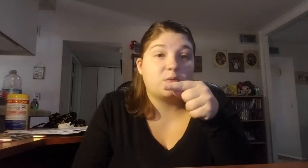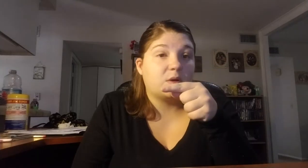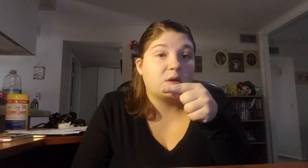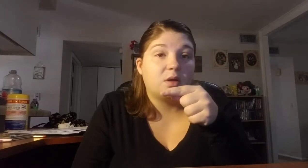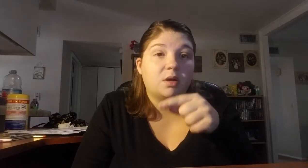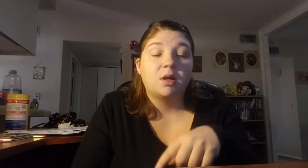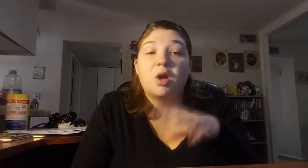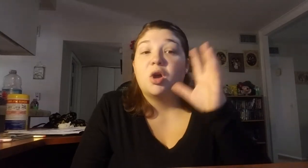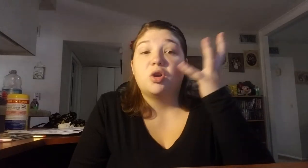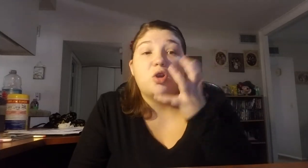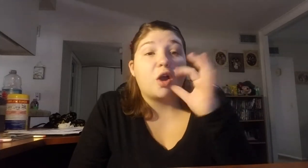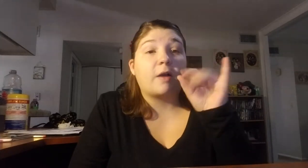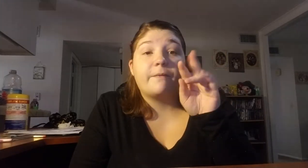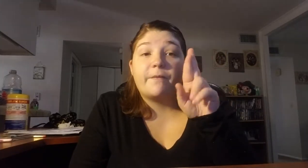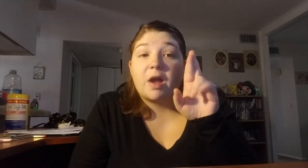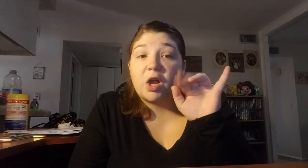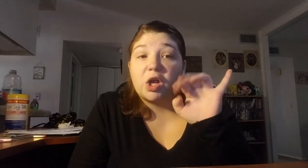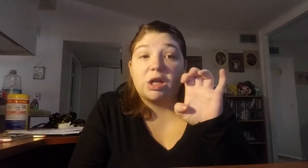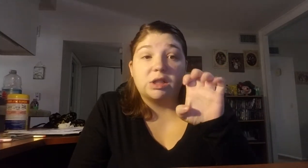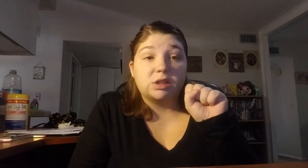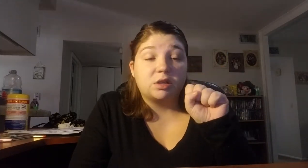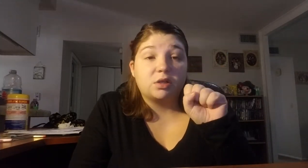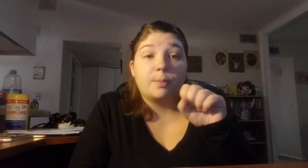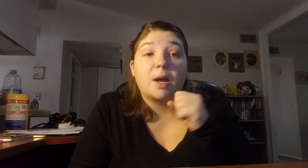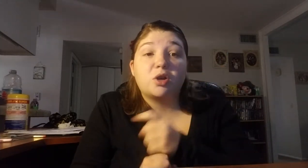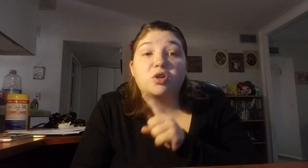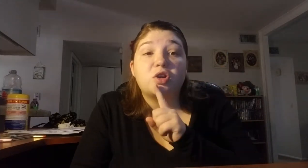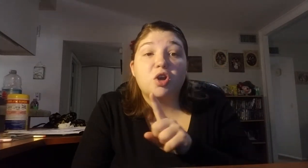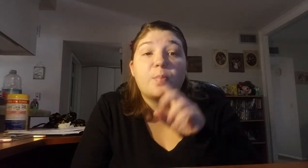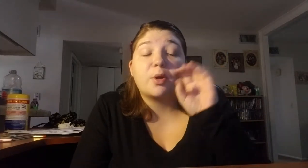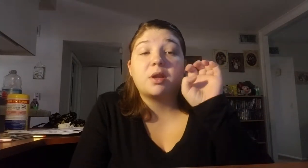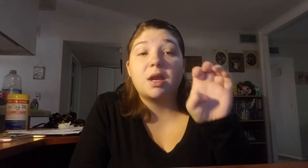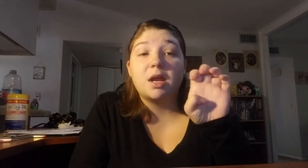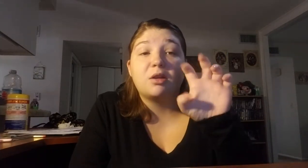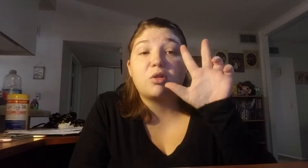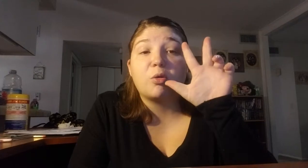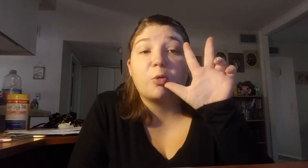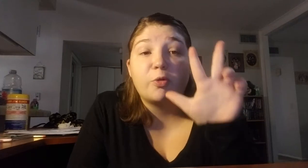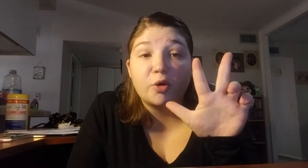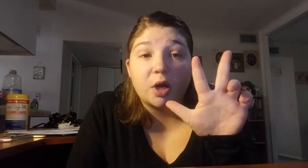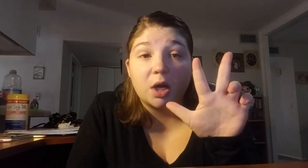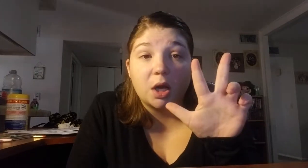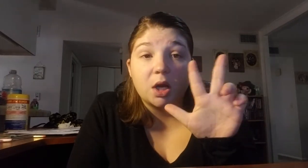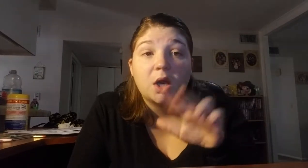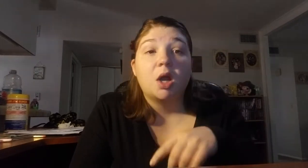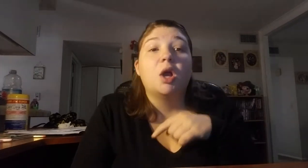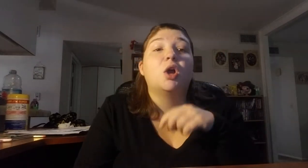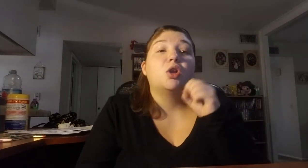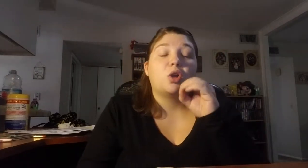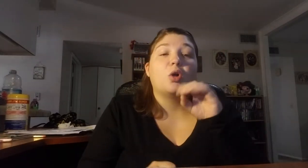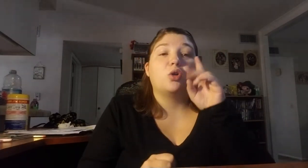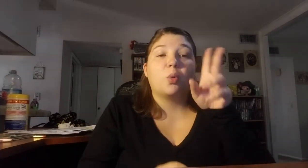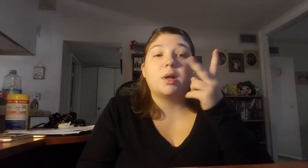one. Dark face. Make sure you put the E to 3. So you will see